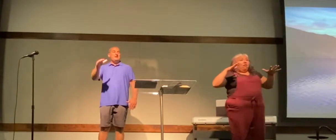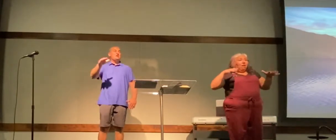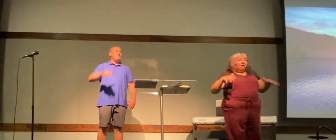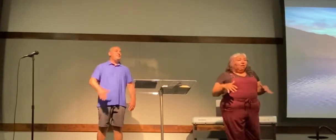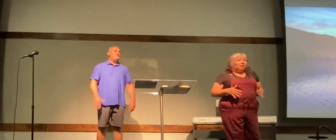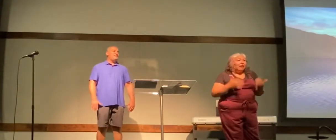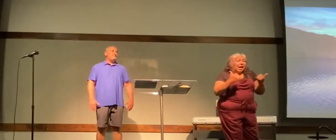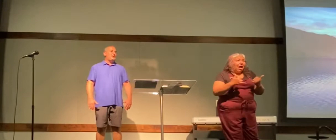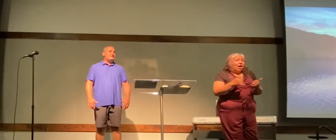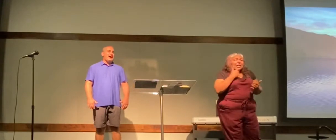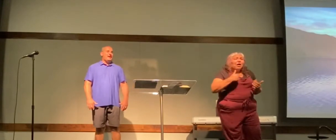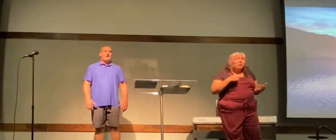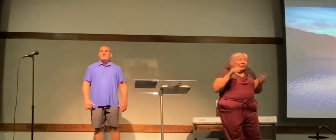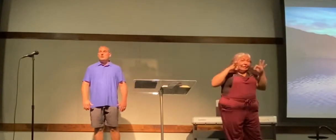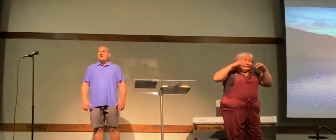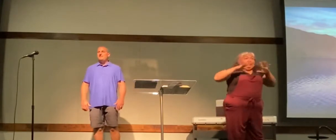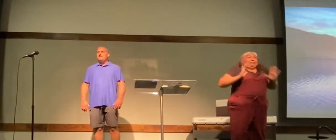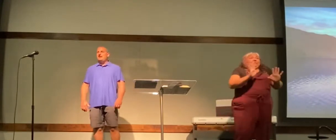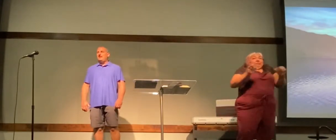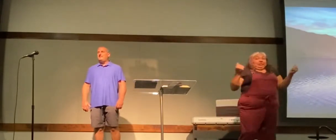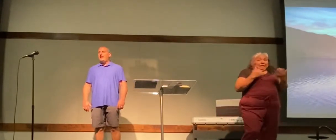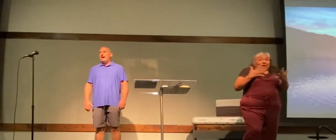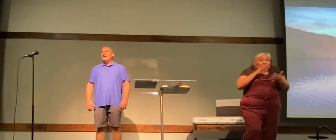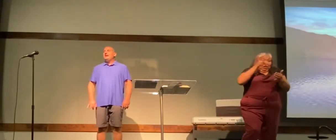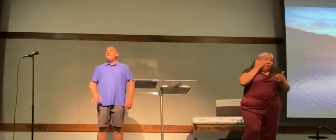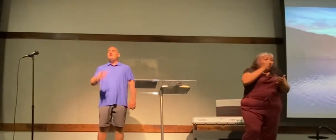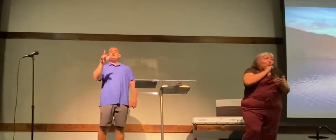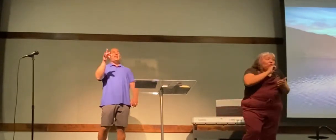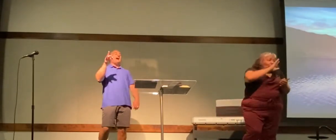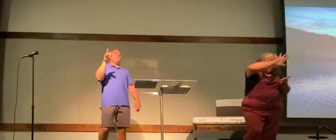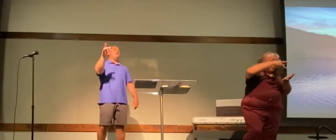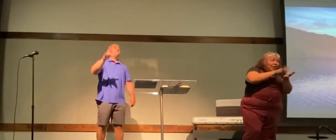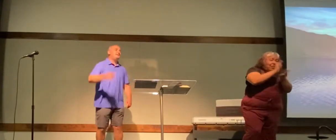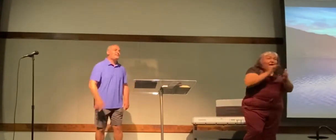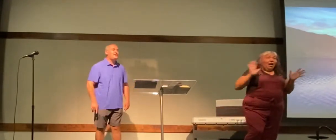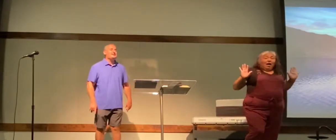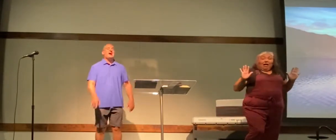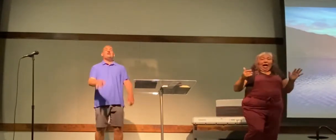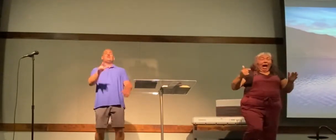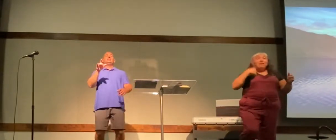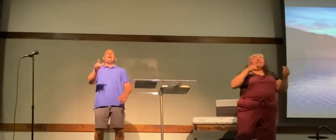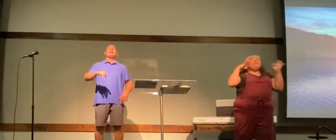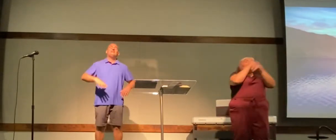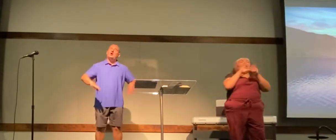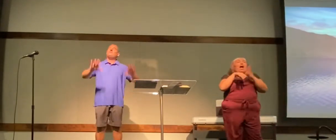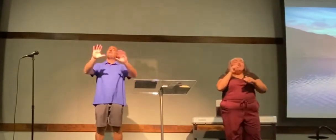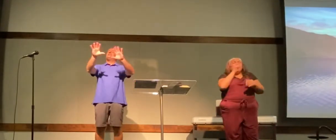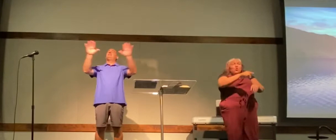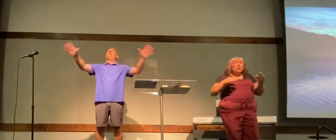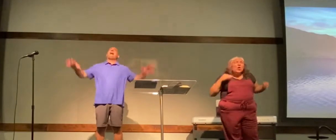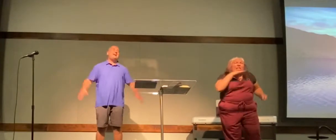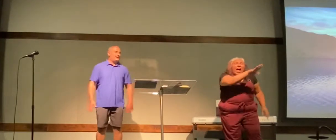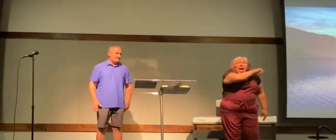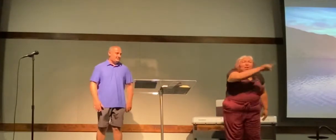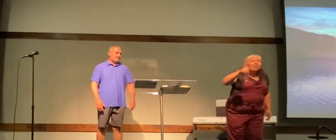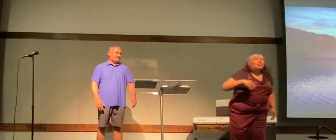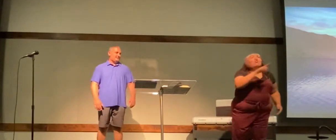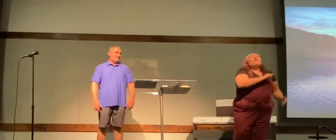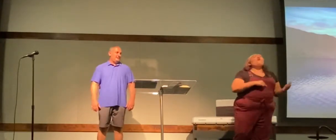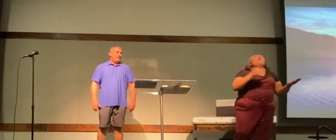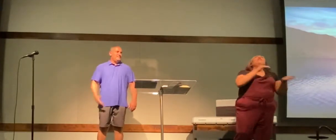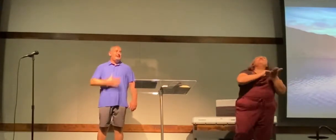Tell me you wouldn't be freaked out if you were in the middle of that. If you say, I wouldn't be freaked out, you're a liar. Lord, forgive the